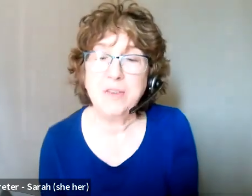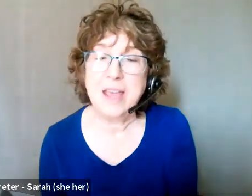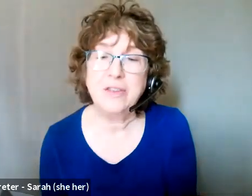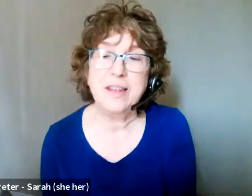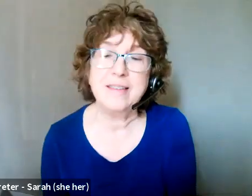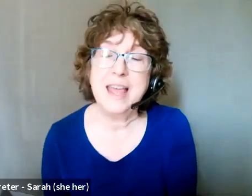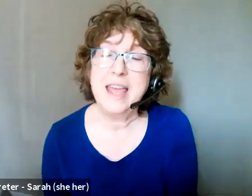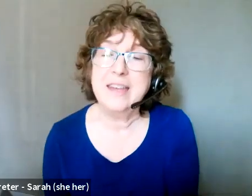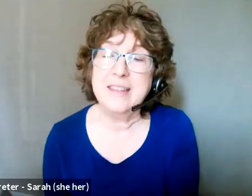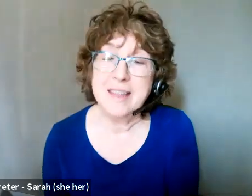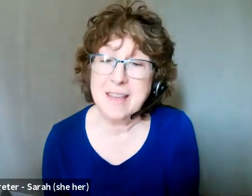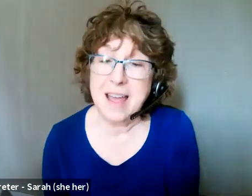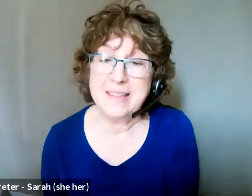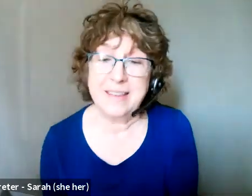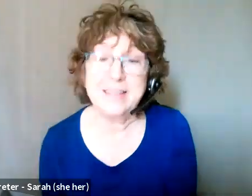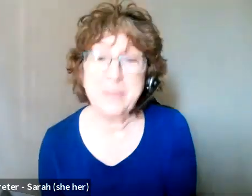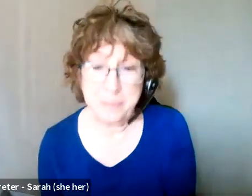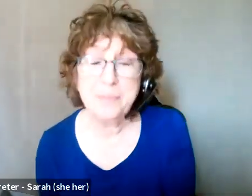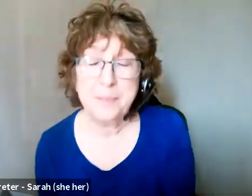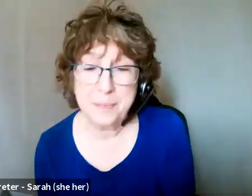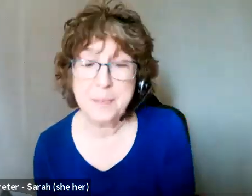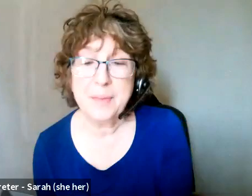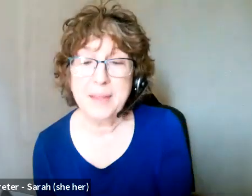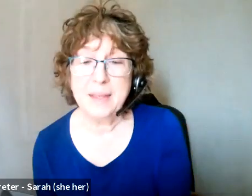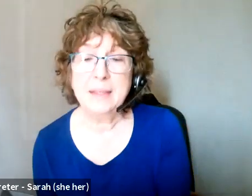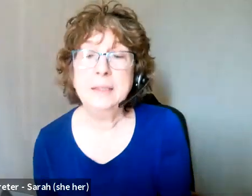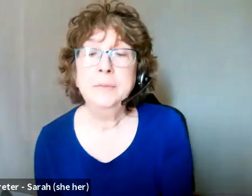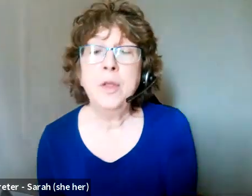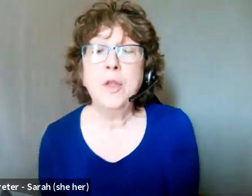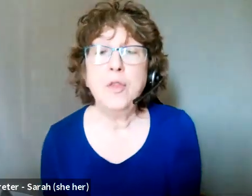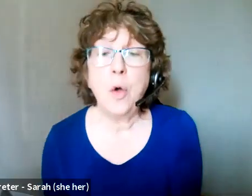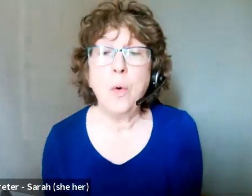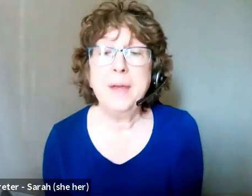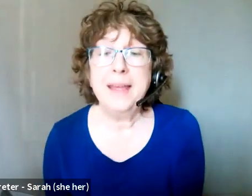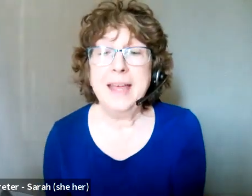be, I wanted to continue my education into the sciences.